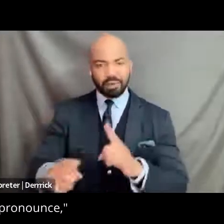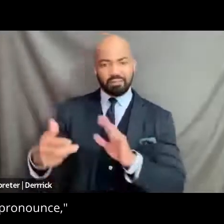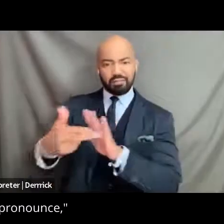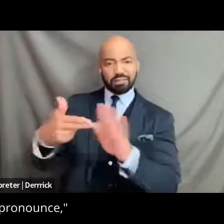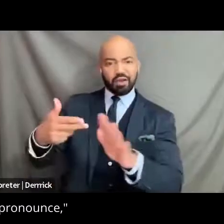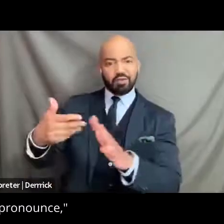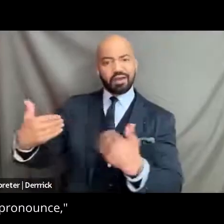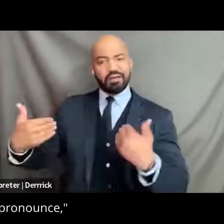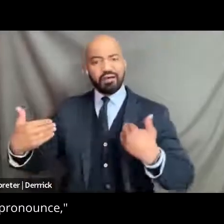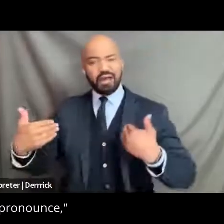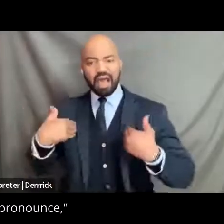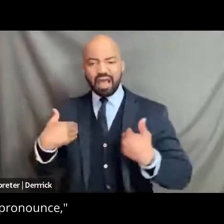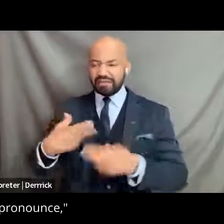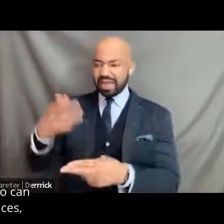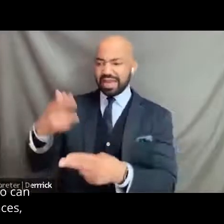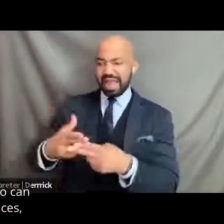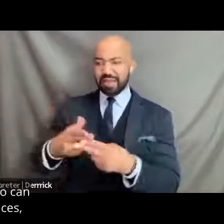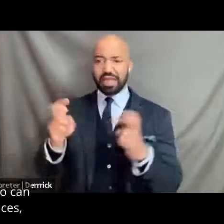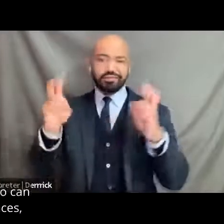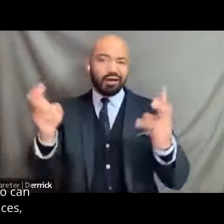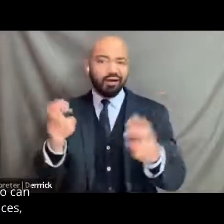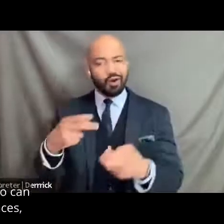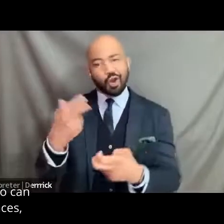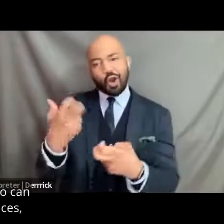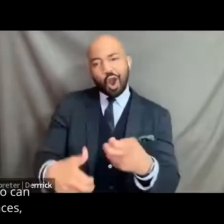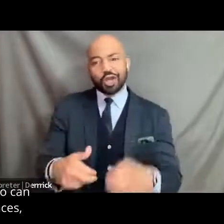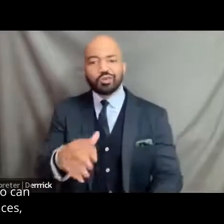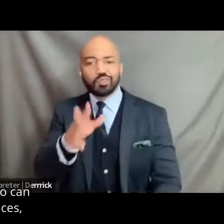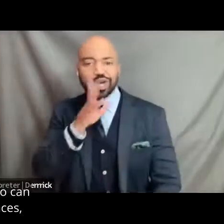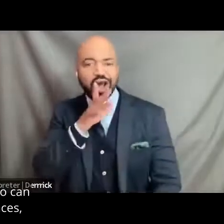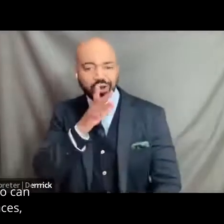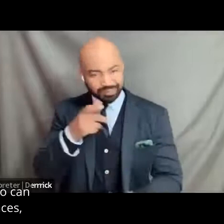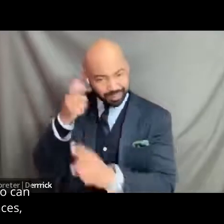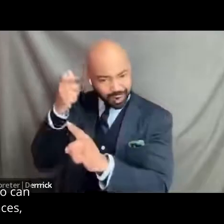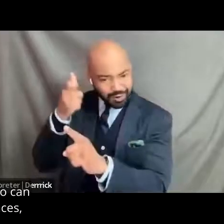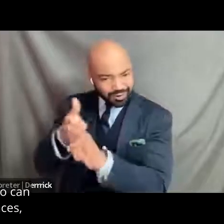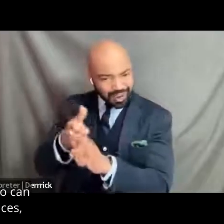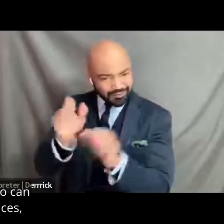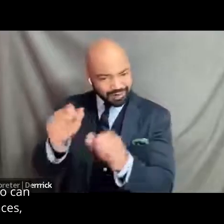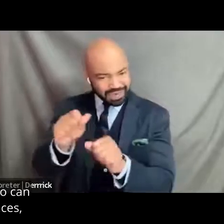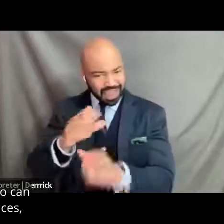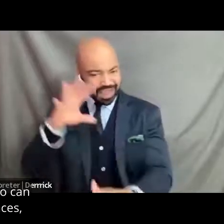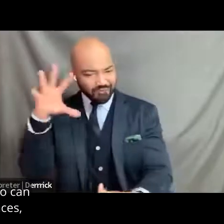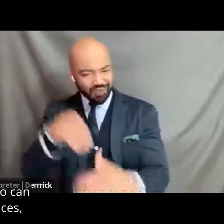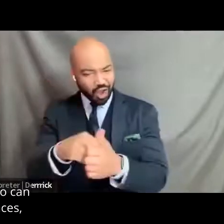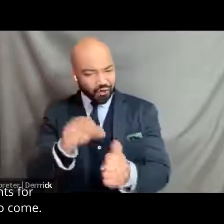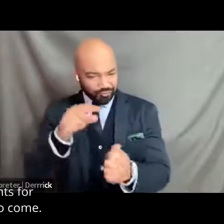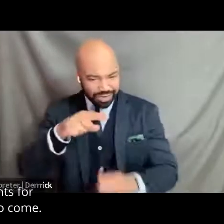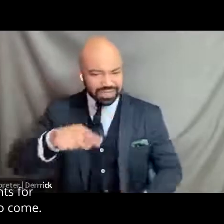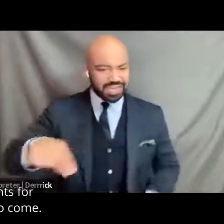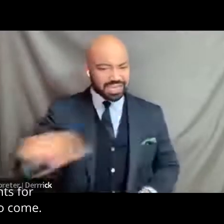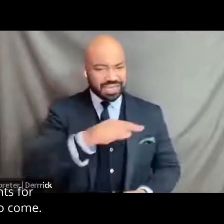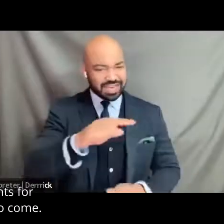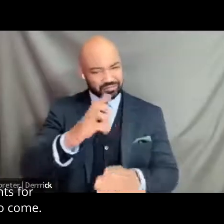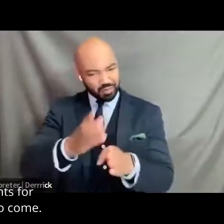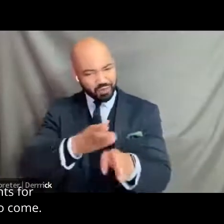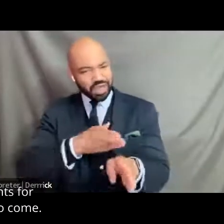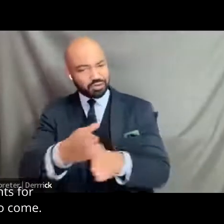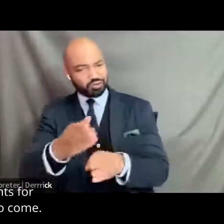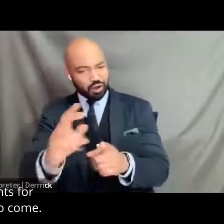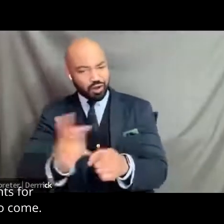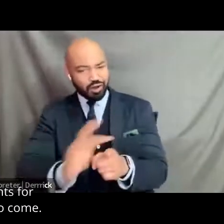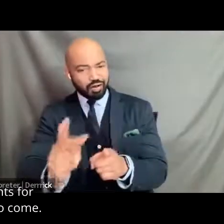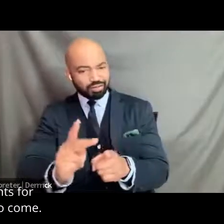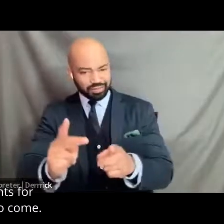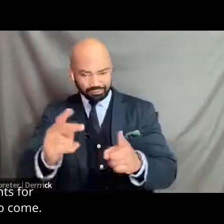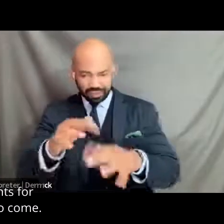um hard to pronounce um people like her who can occupy um these spaces it sets the precedence for